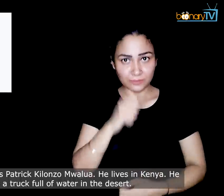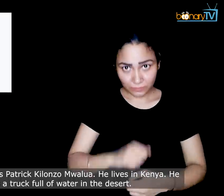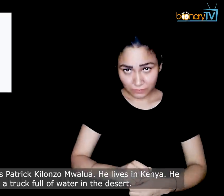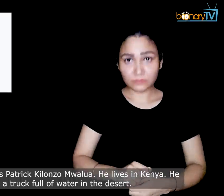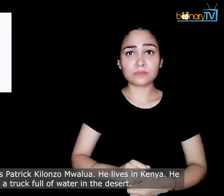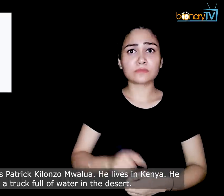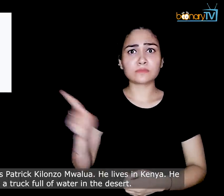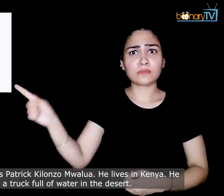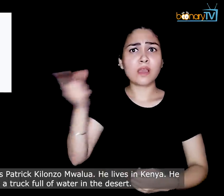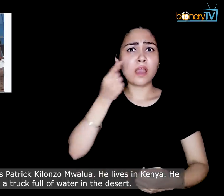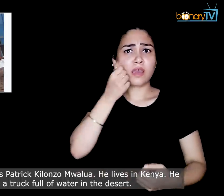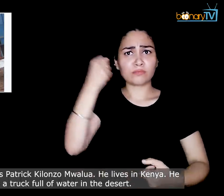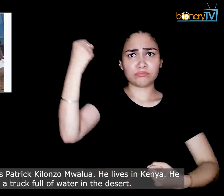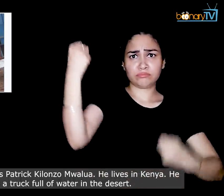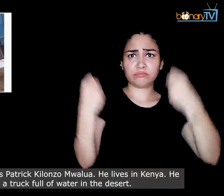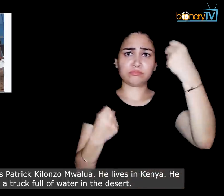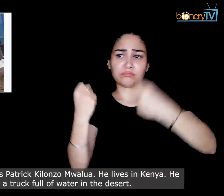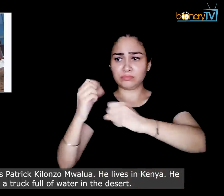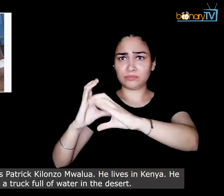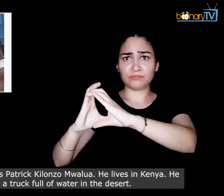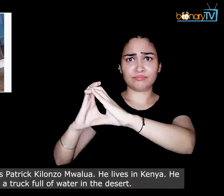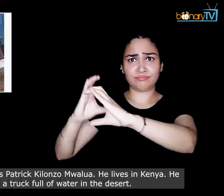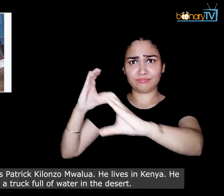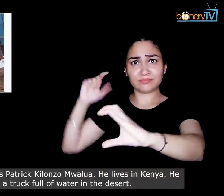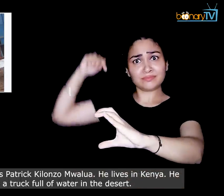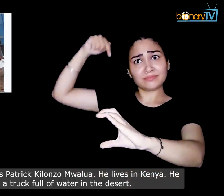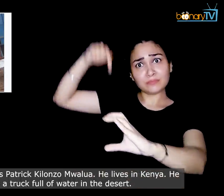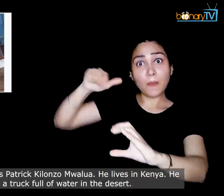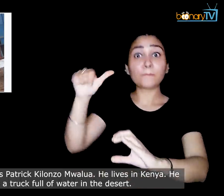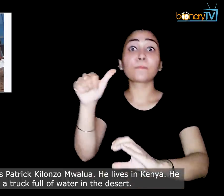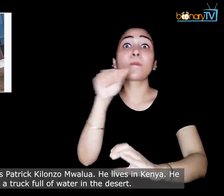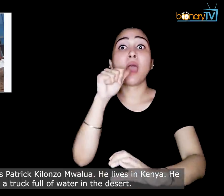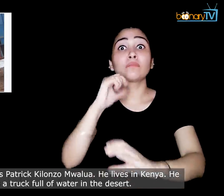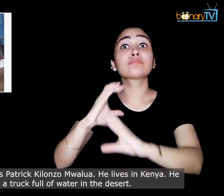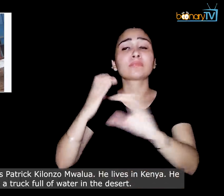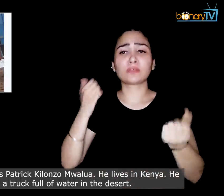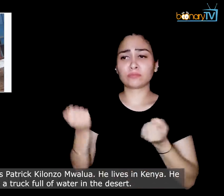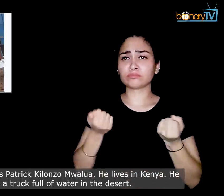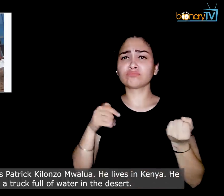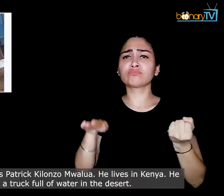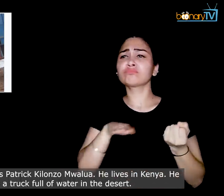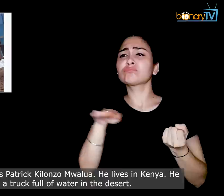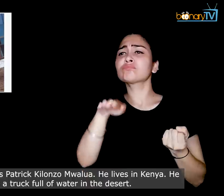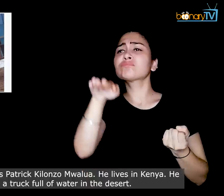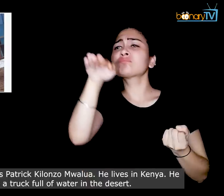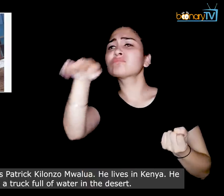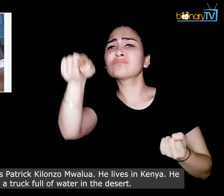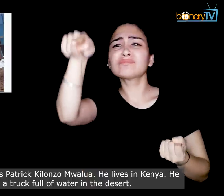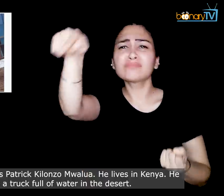He drives a truck full of water in the desert.